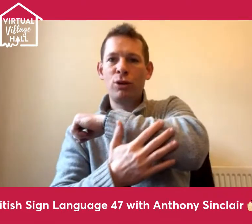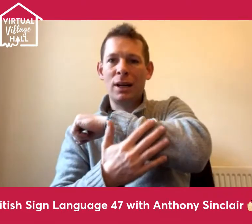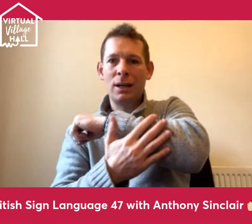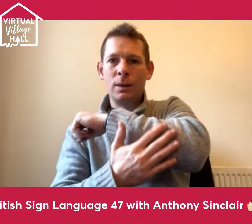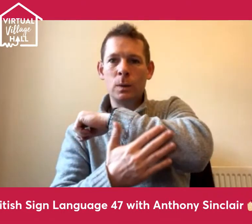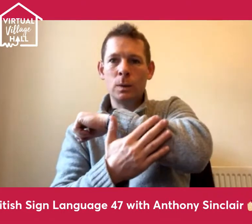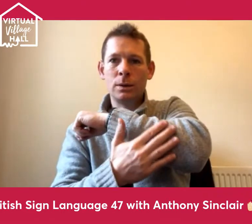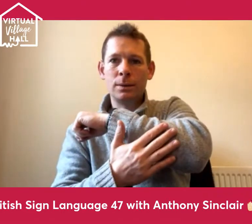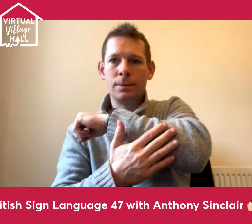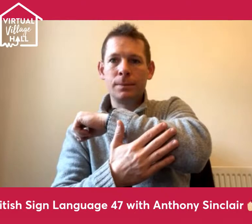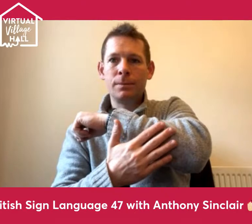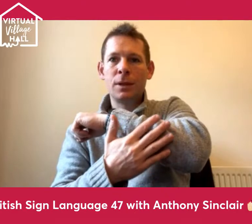Then brown,